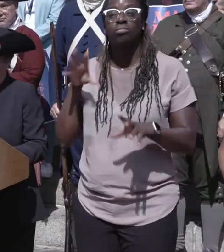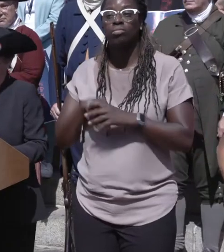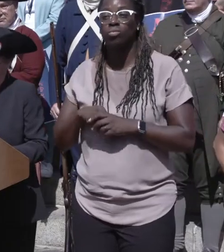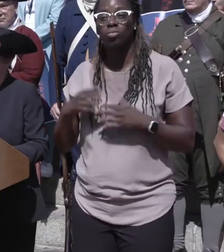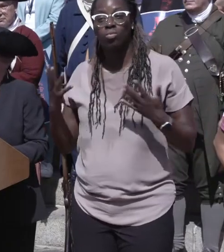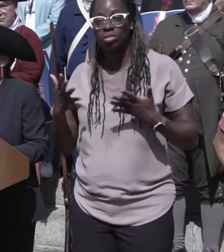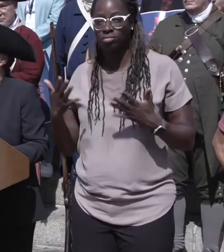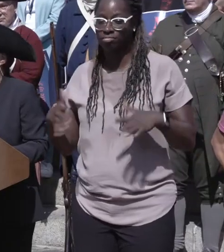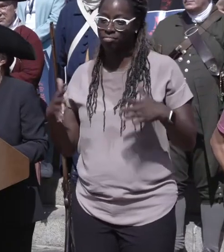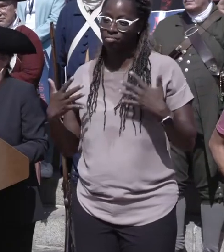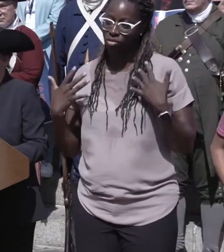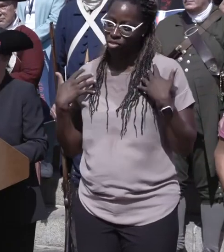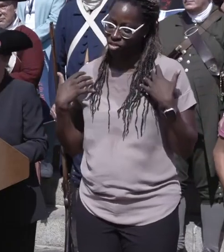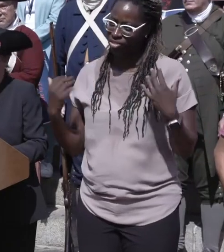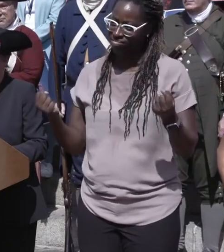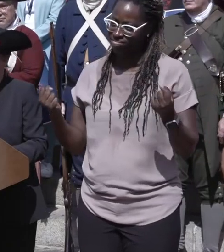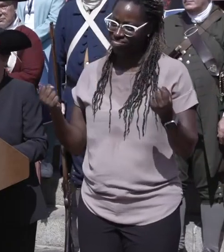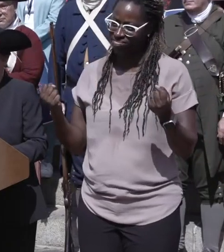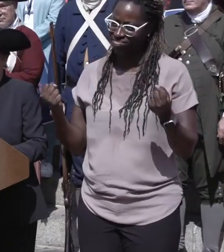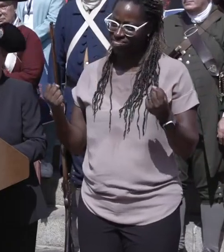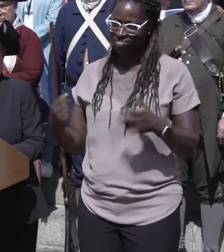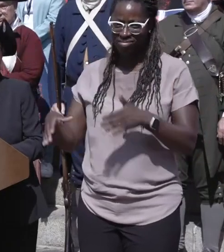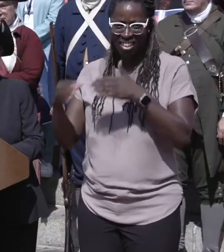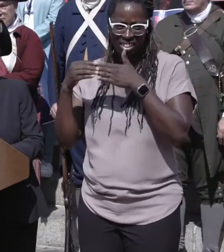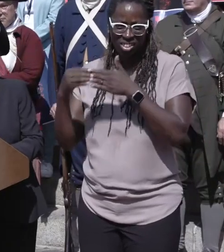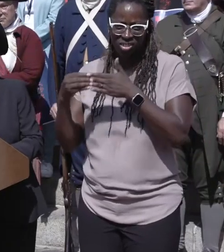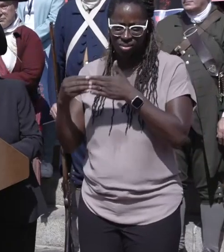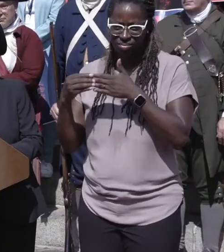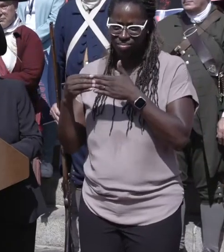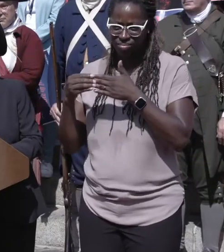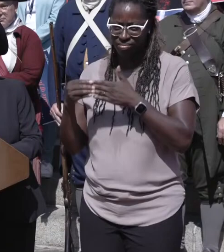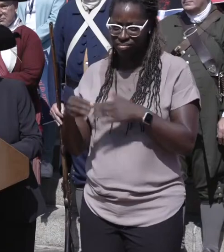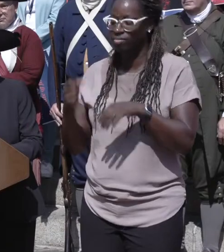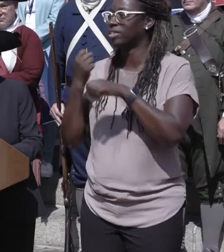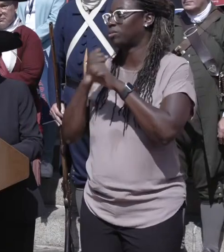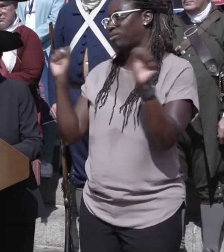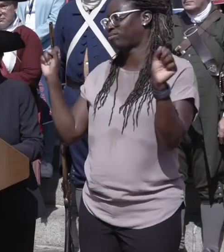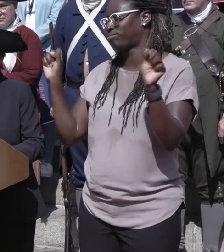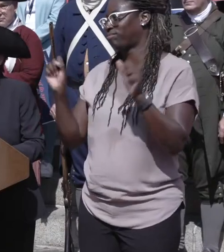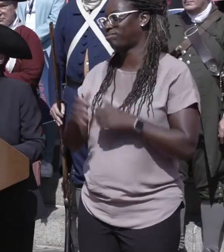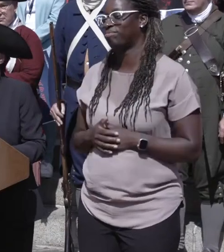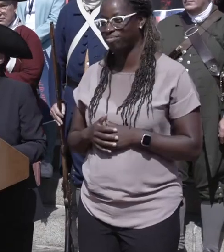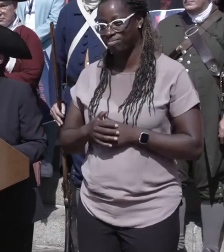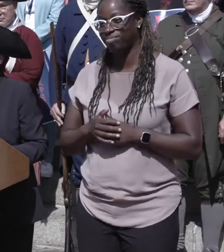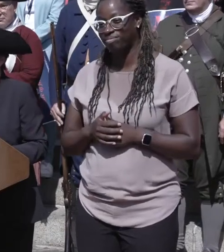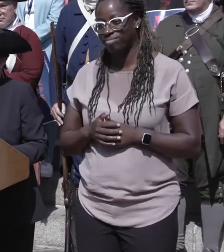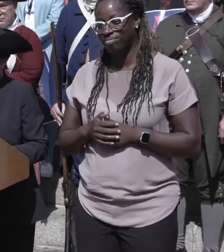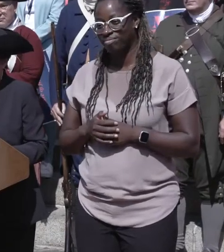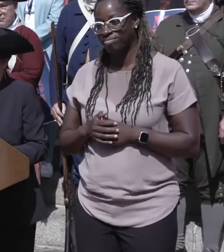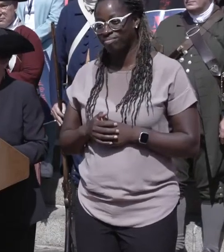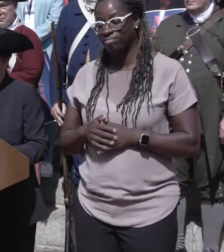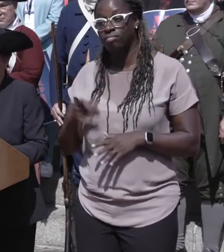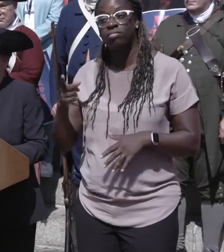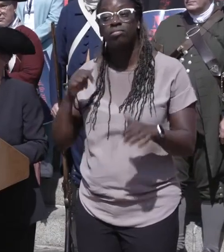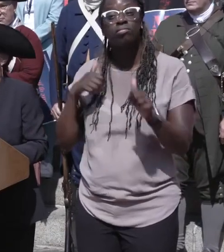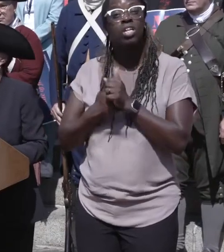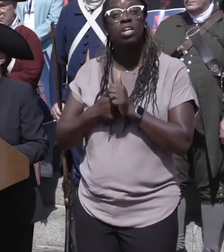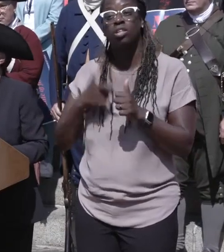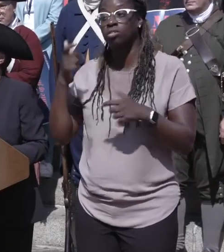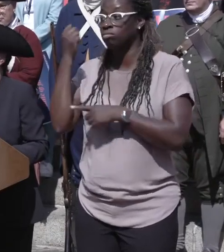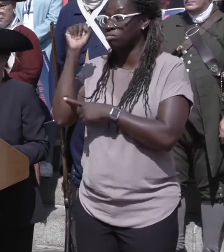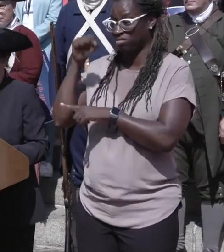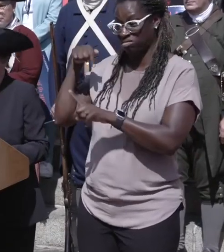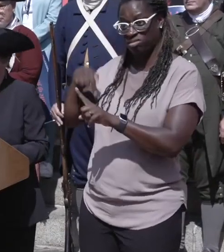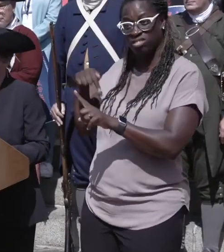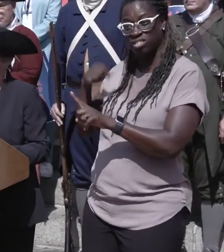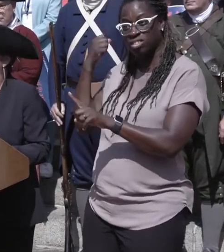leadership while highlighting how Massachusetts continues to embrace revolution, change, and our commitment to